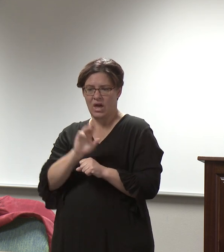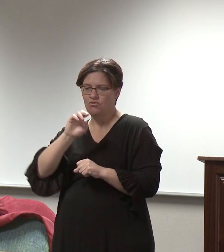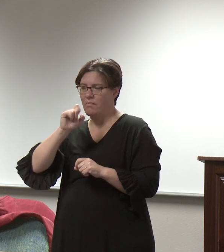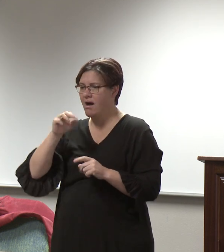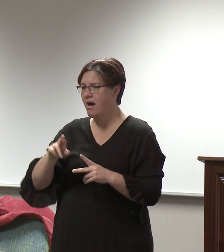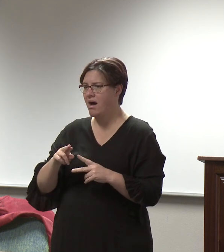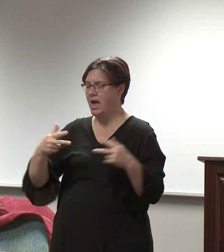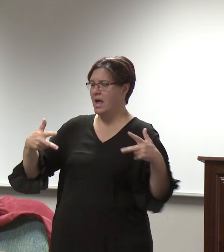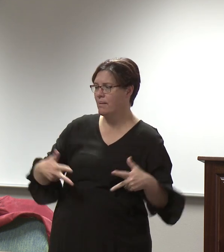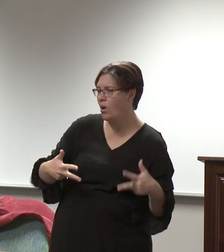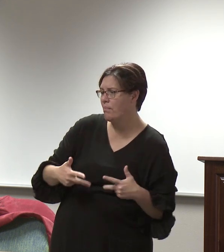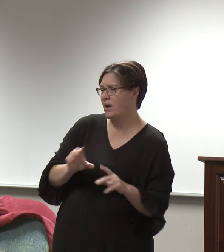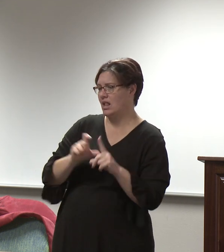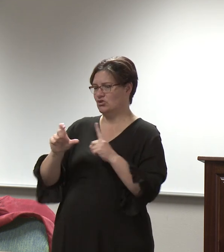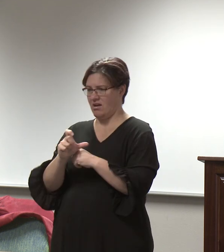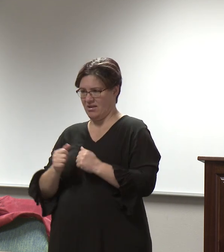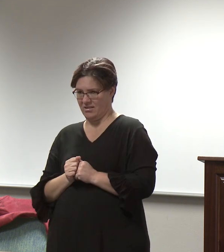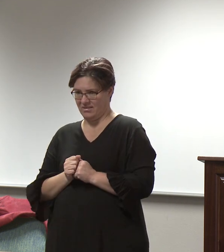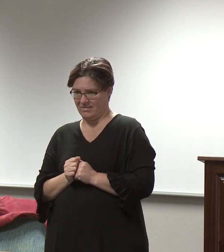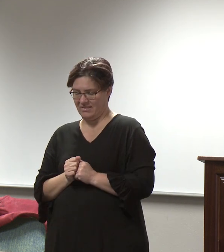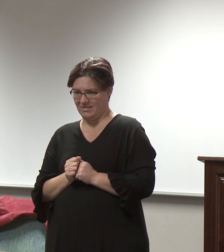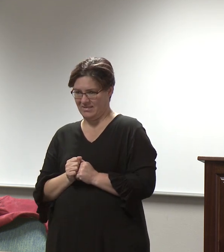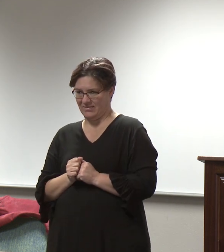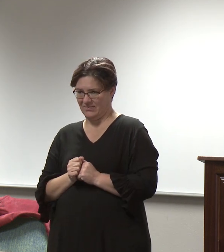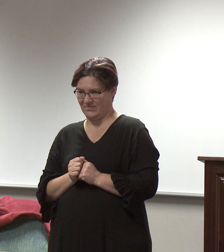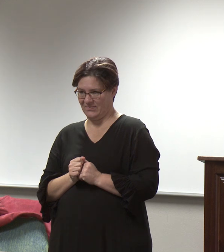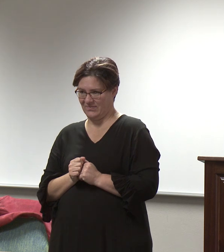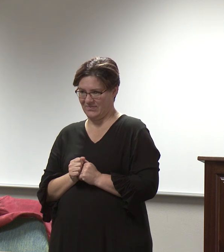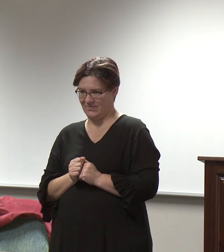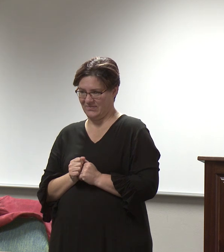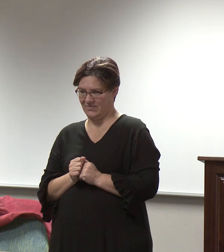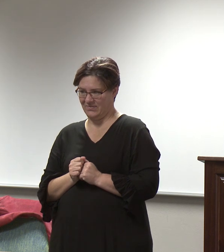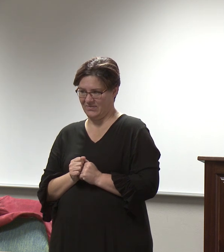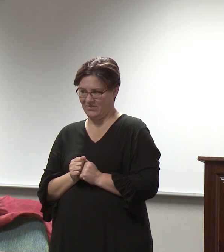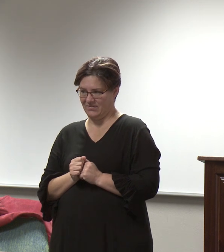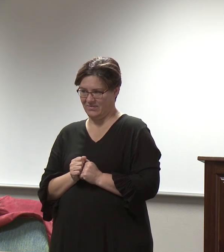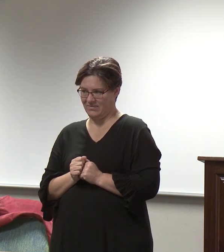with hip-hop culture around the world today, so you can see.